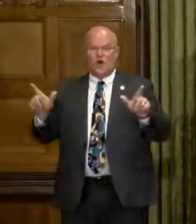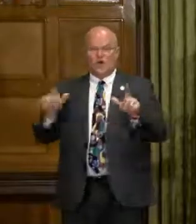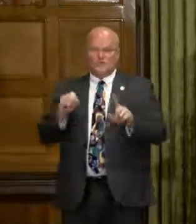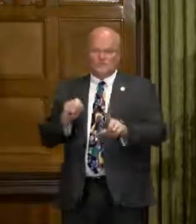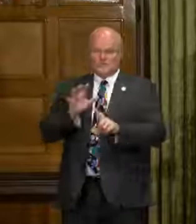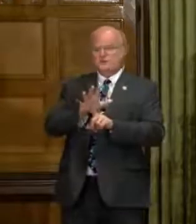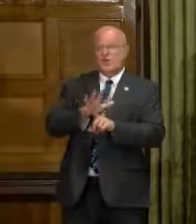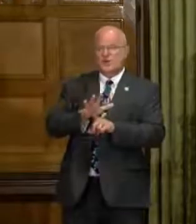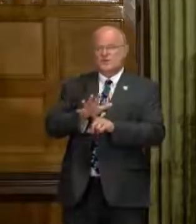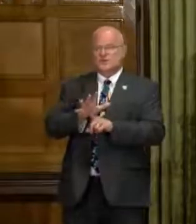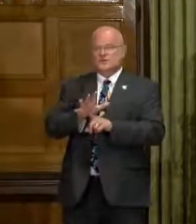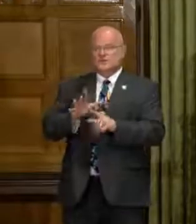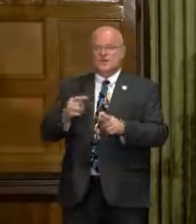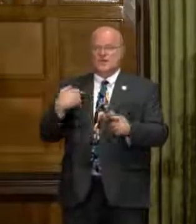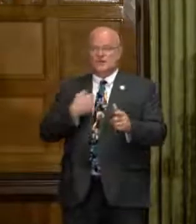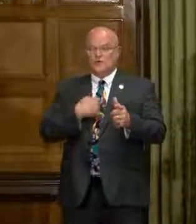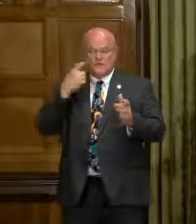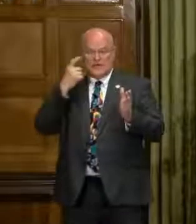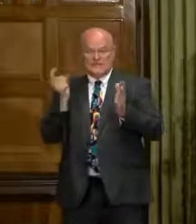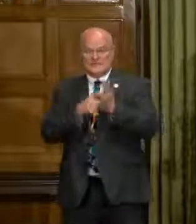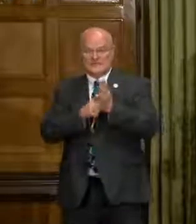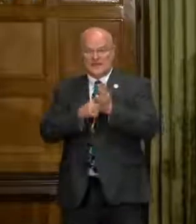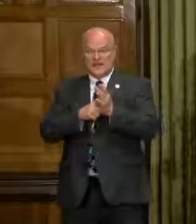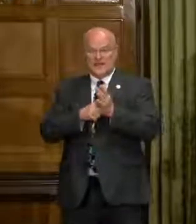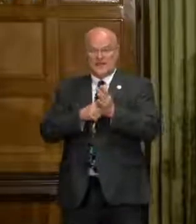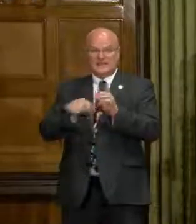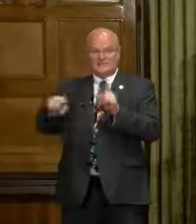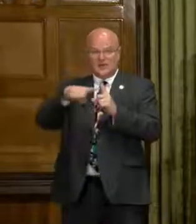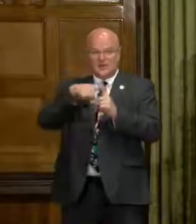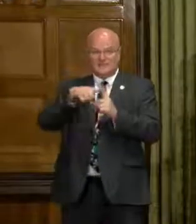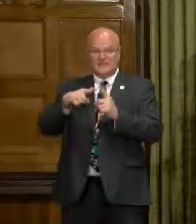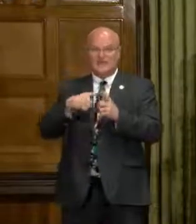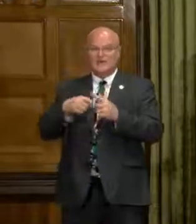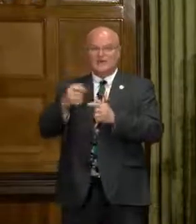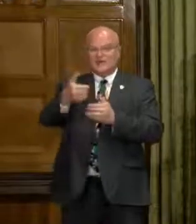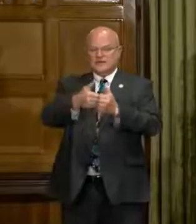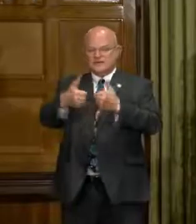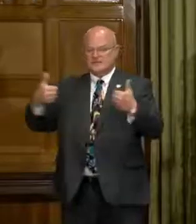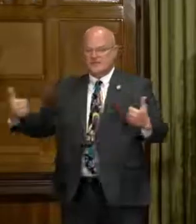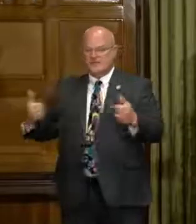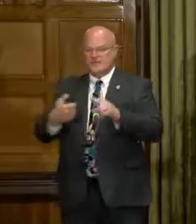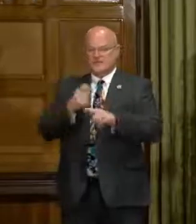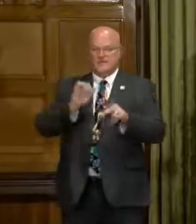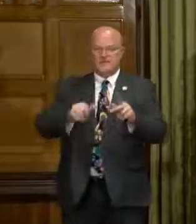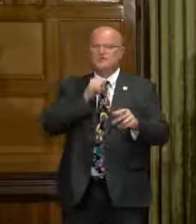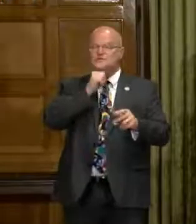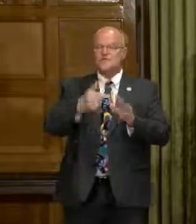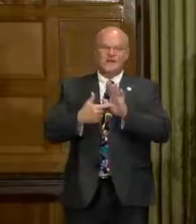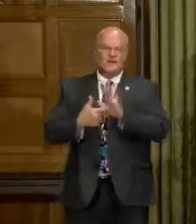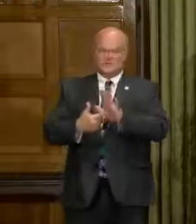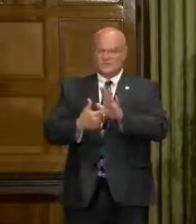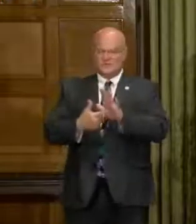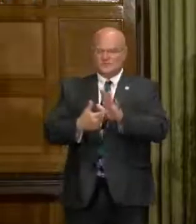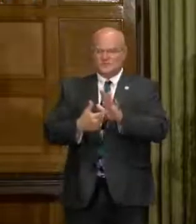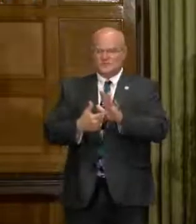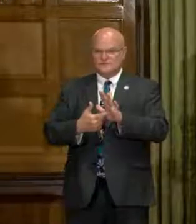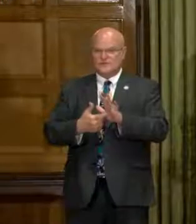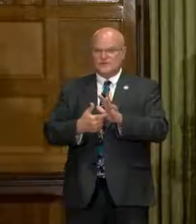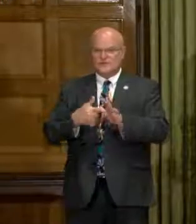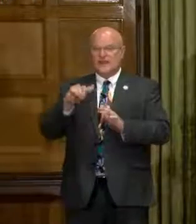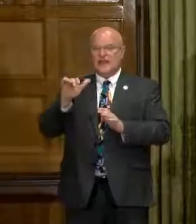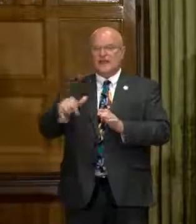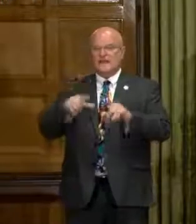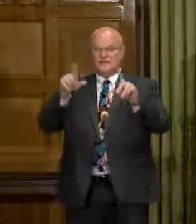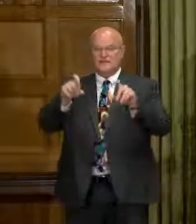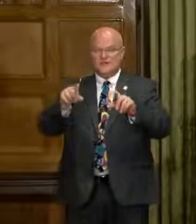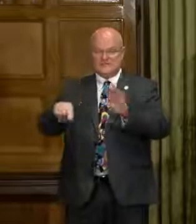are exposed, those who we identify as being infected, then we can segregate those from those who have not yet been infected. And those